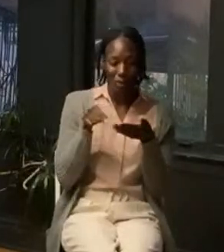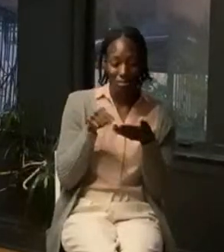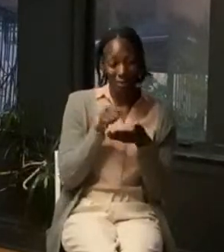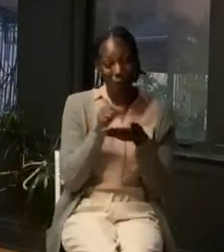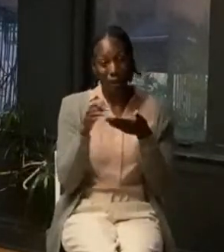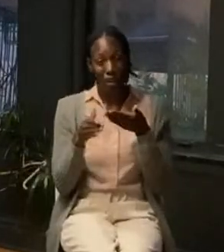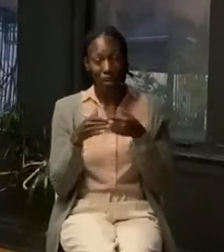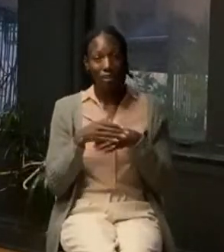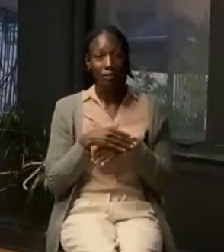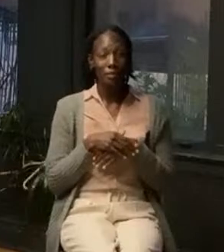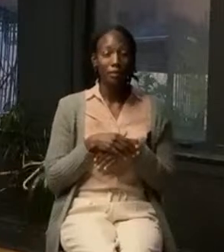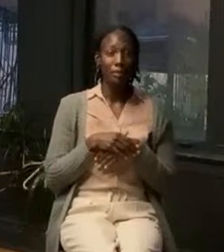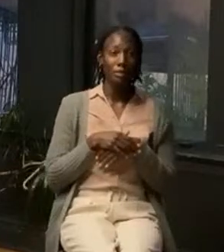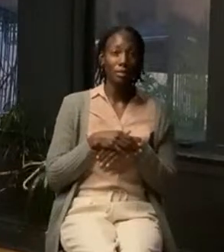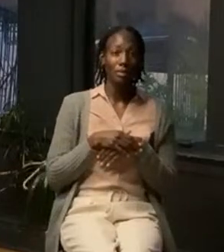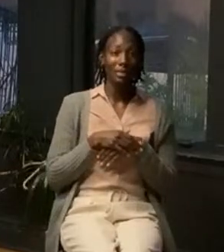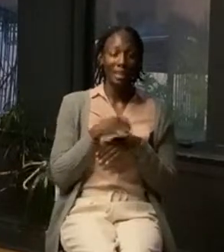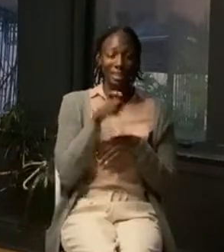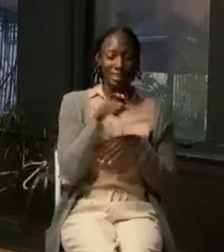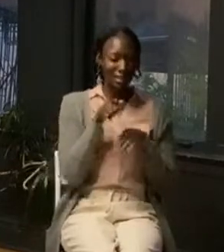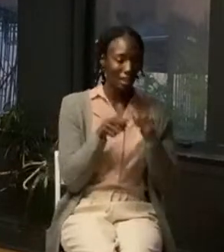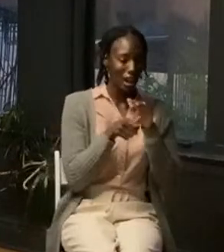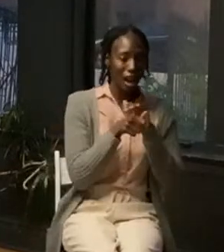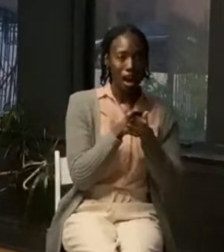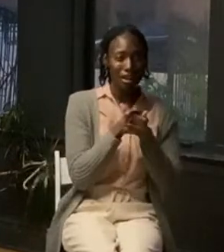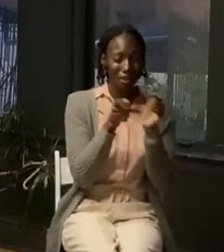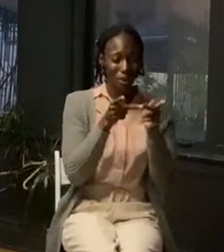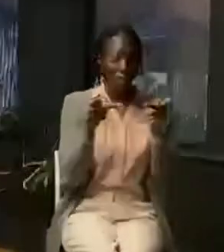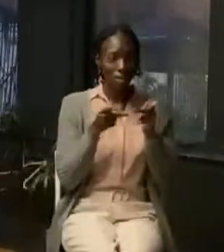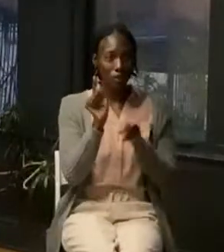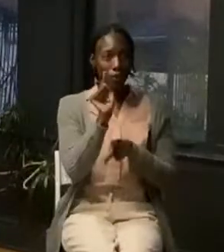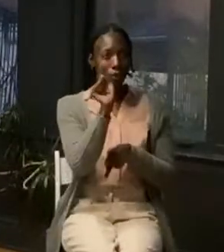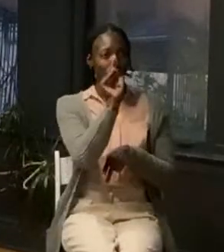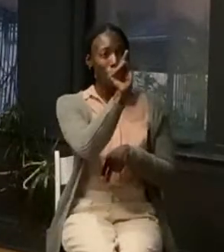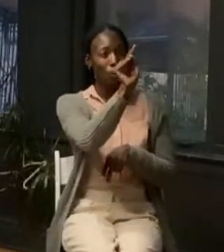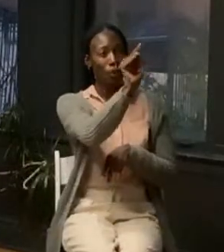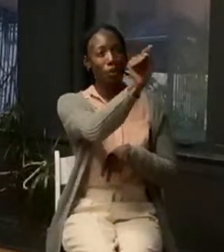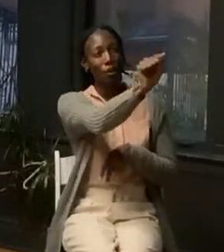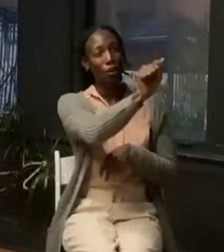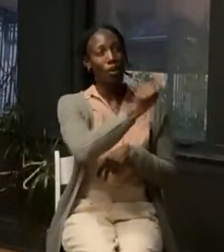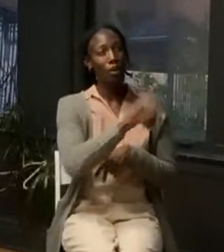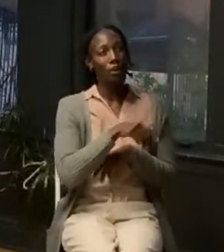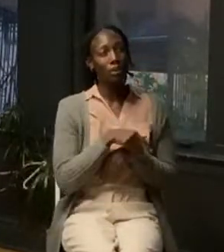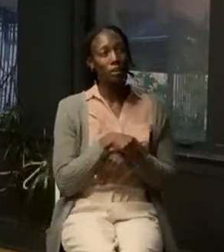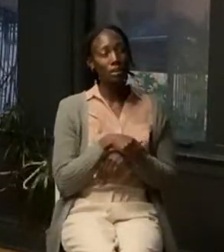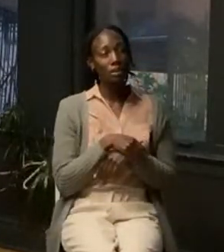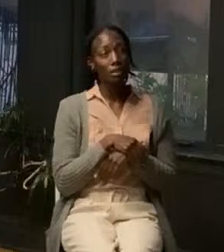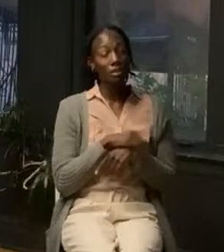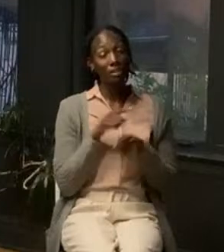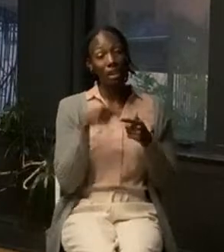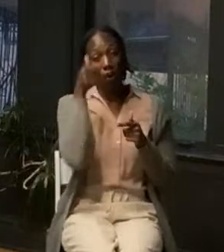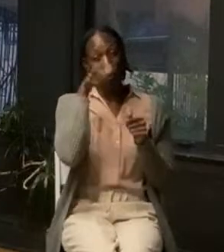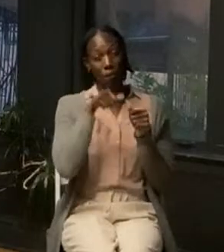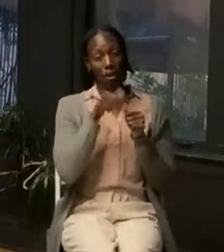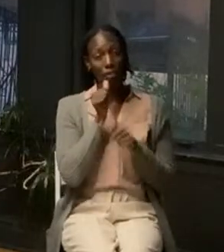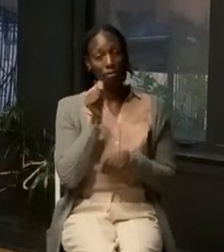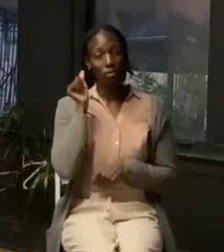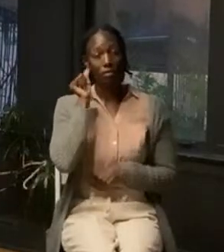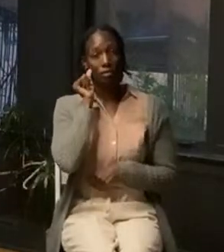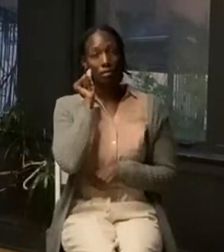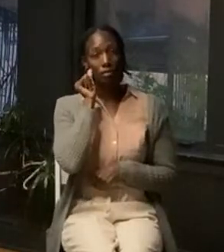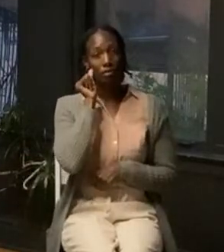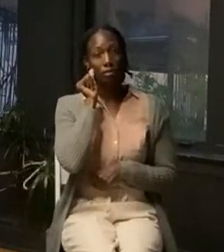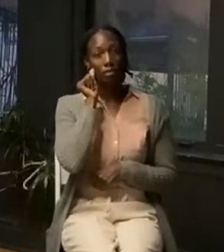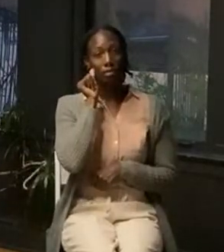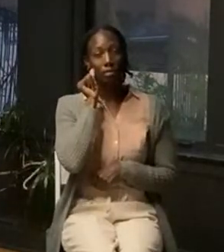Need to hide somewhere far away. Then I remember yesterday,